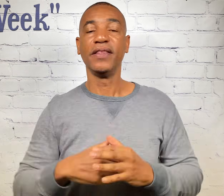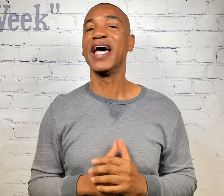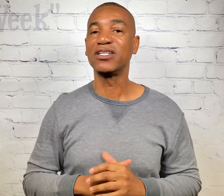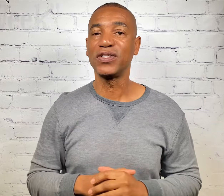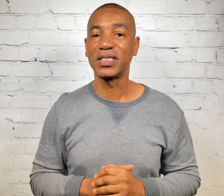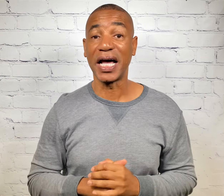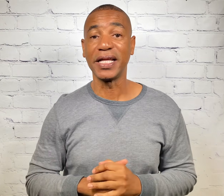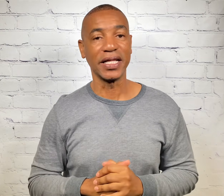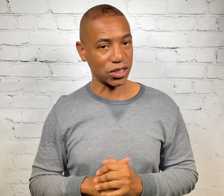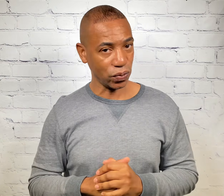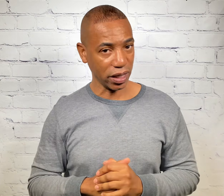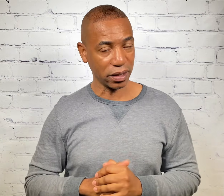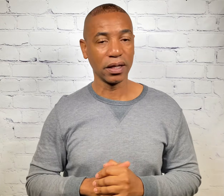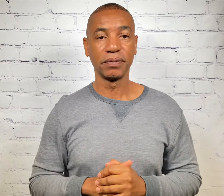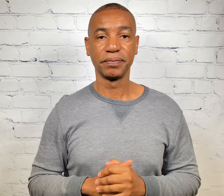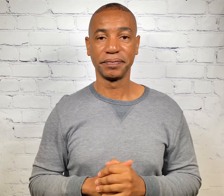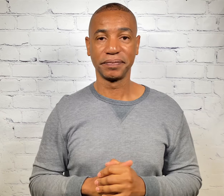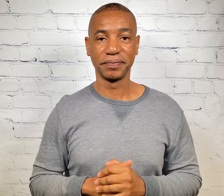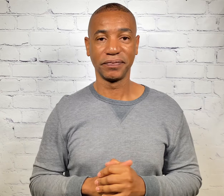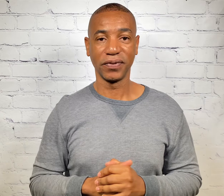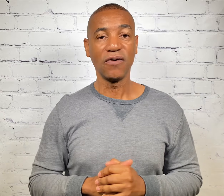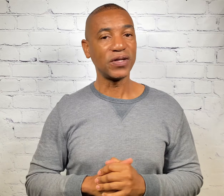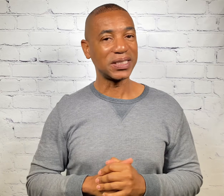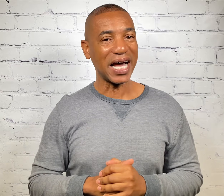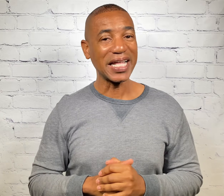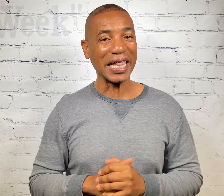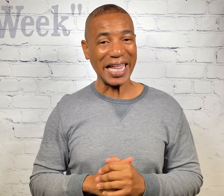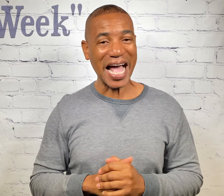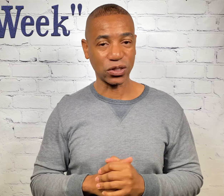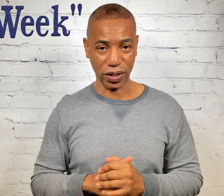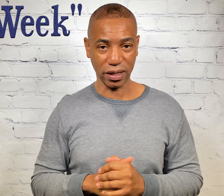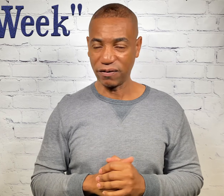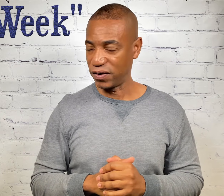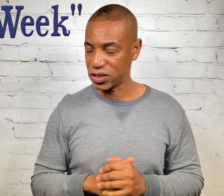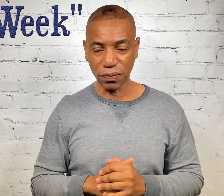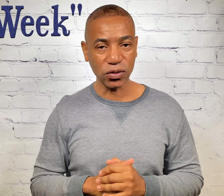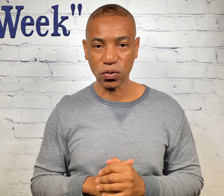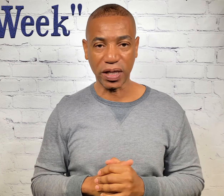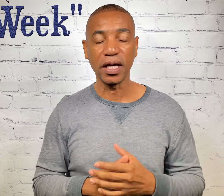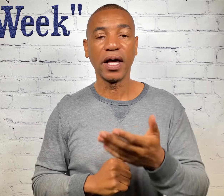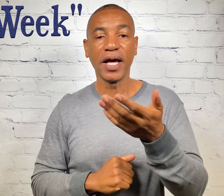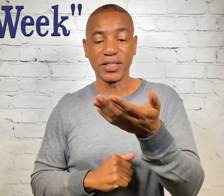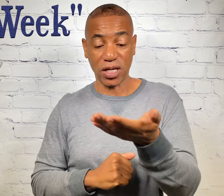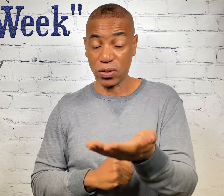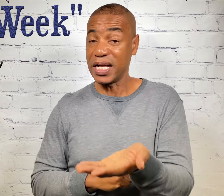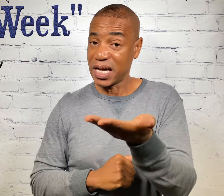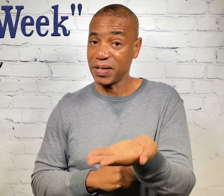That is for the sign next week. For the sign last week, very similar to week, take your non-dominant